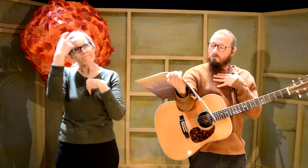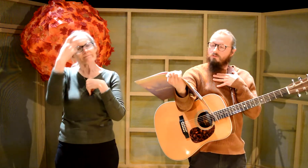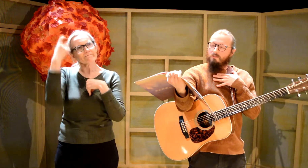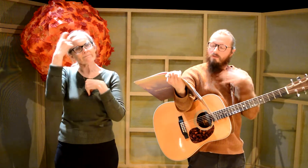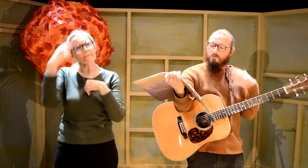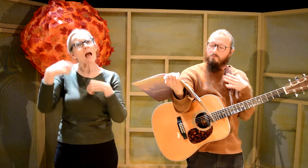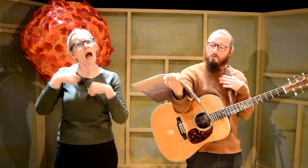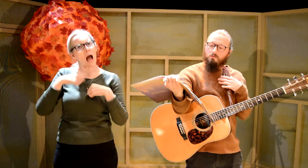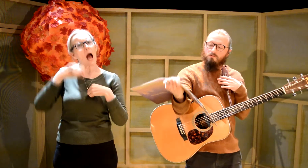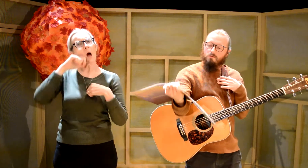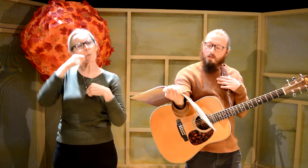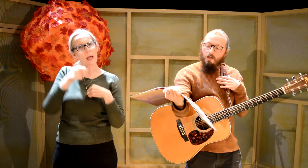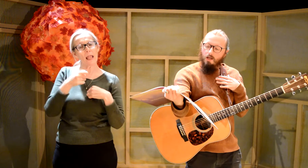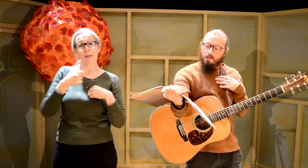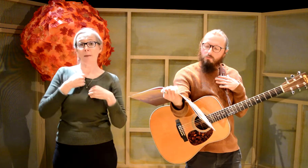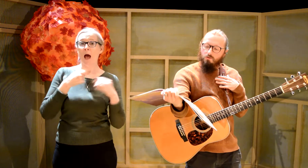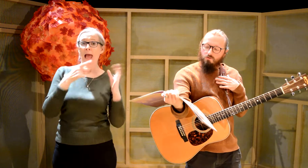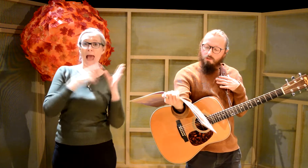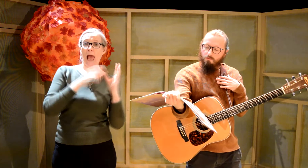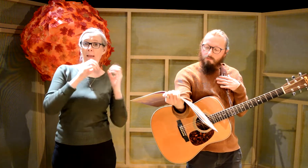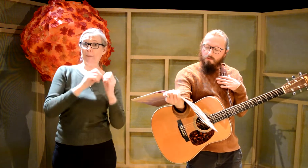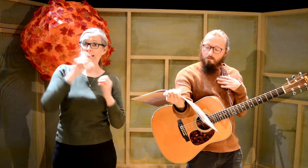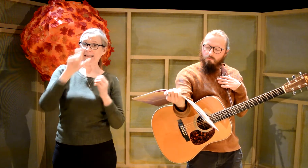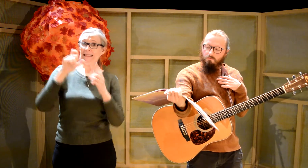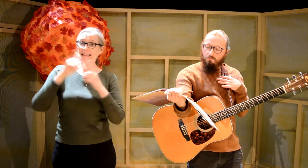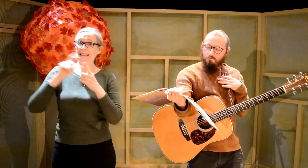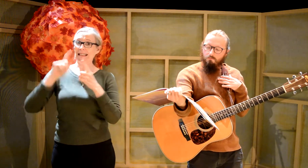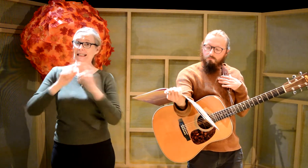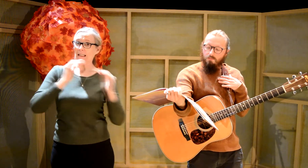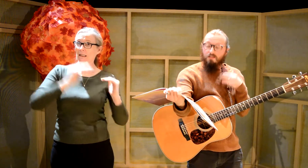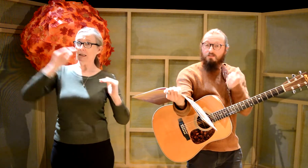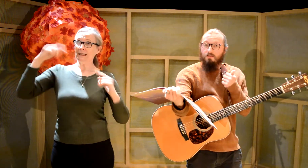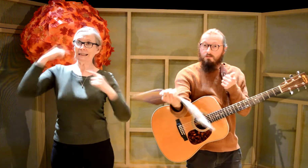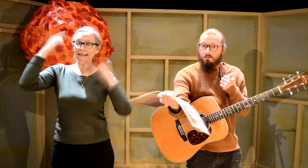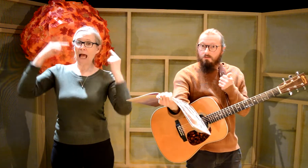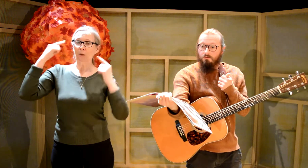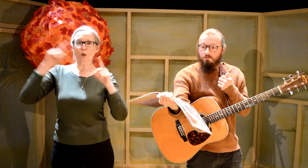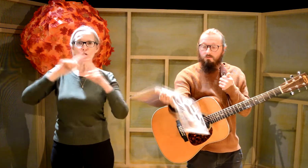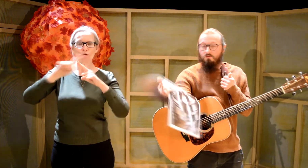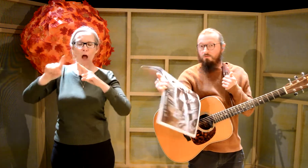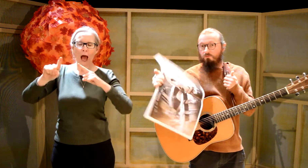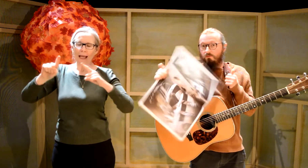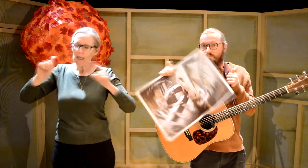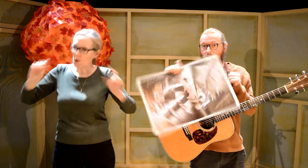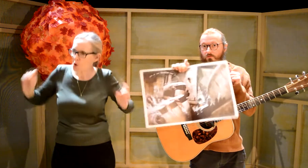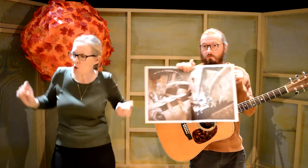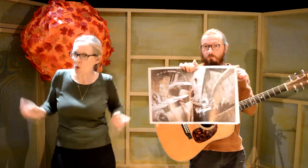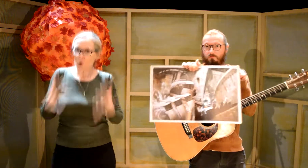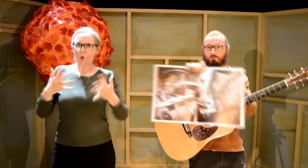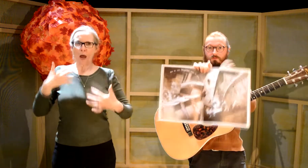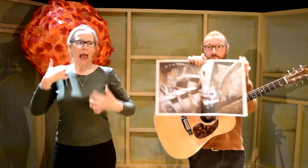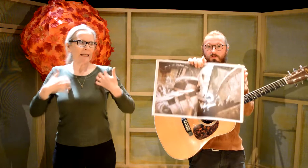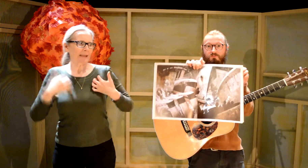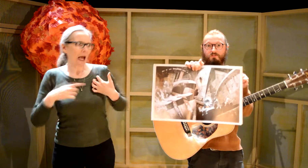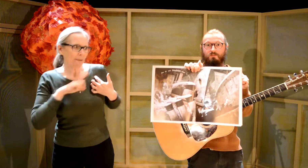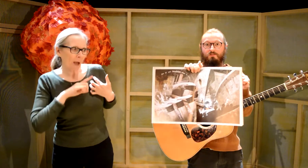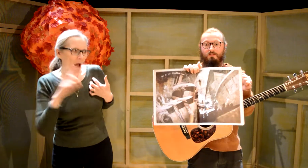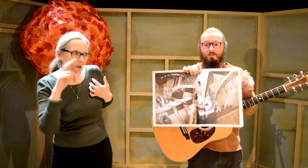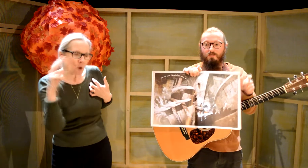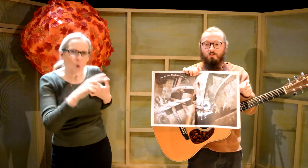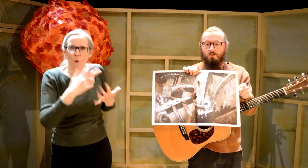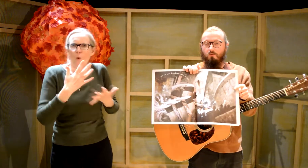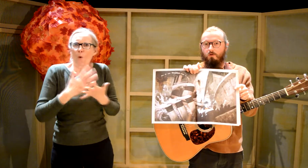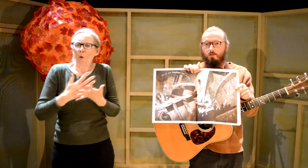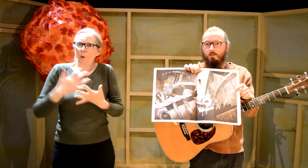I'm going to take my 5 notes and I'm going to try and make them exciting There's definitely a lot of